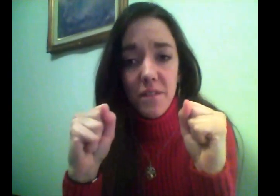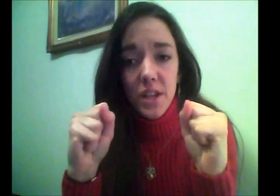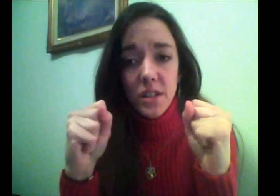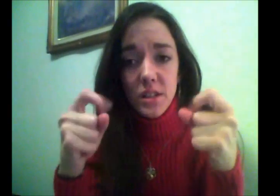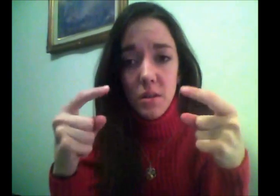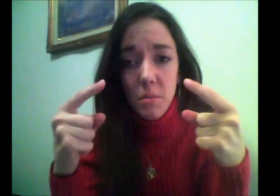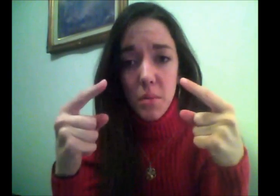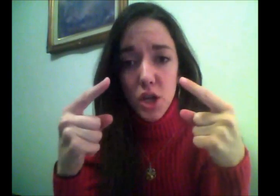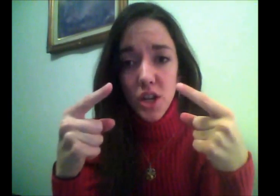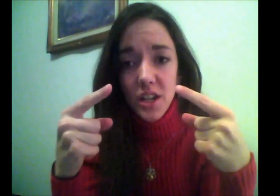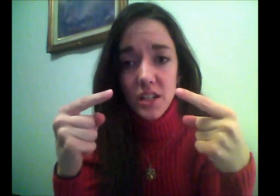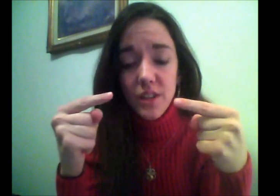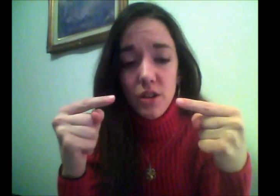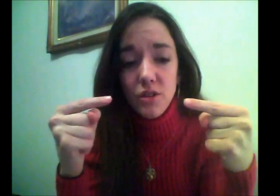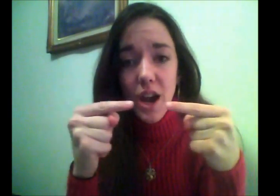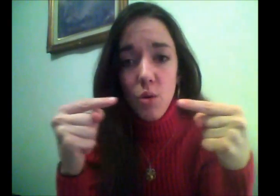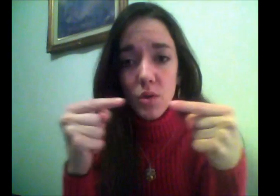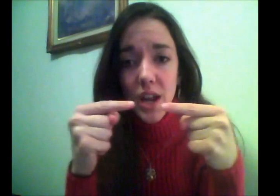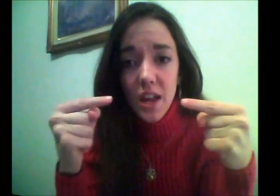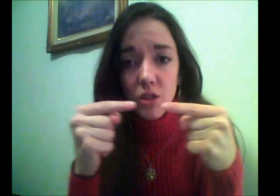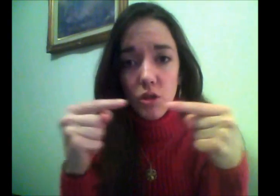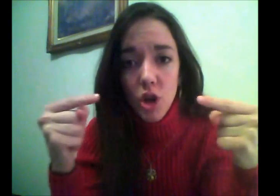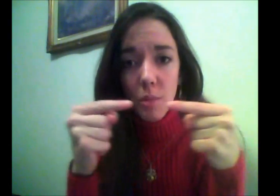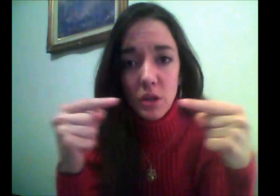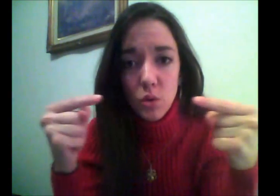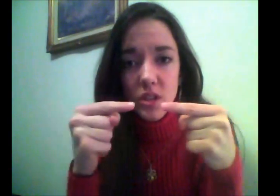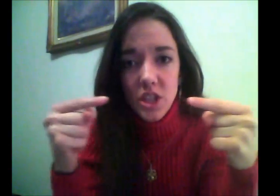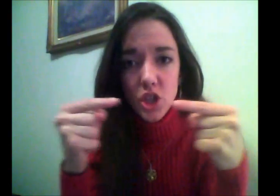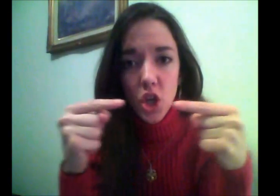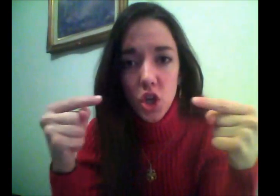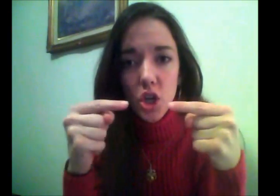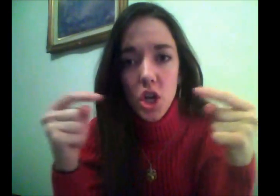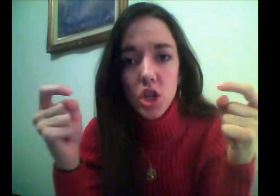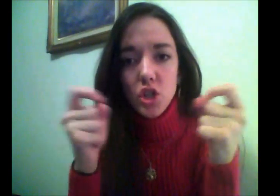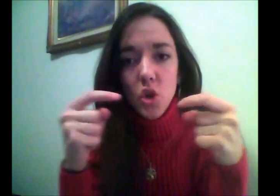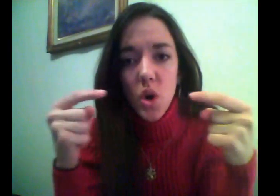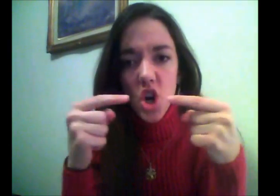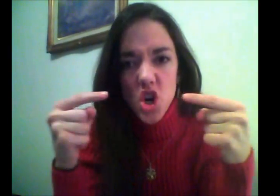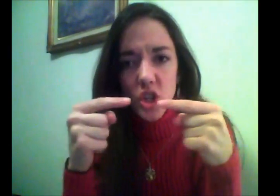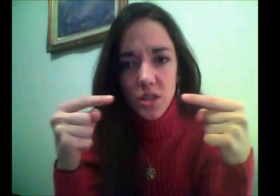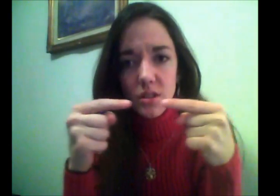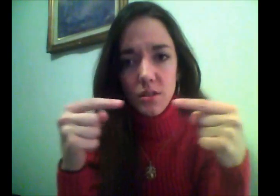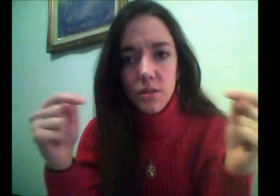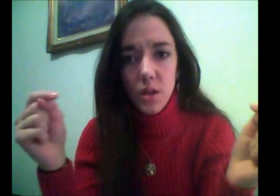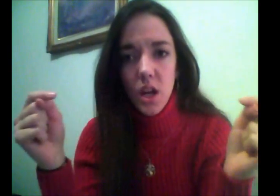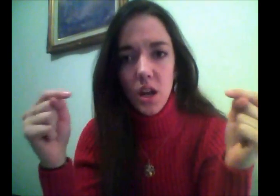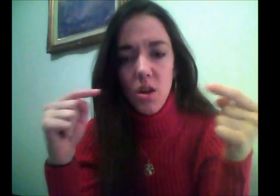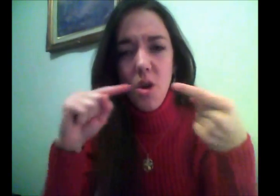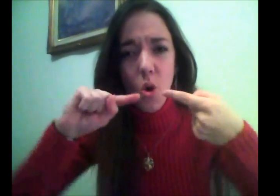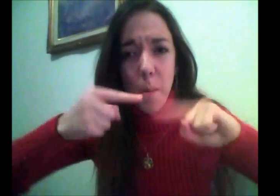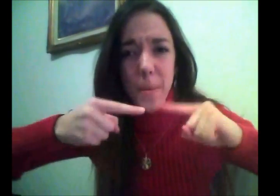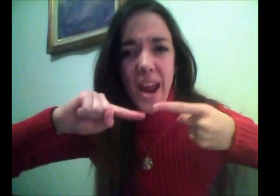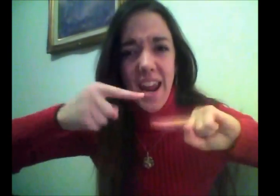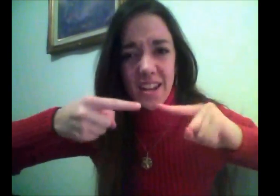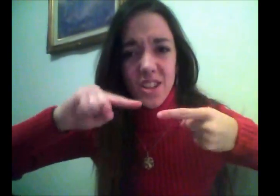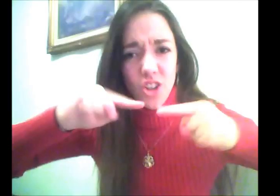fist, but your index fingers are out and they're coming towards each other, so it hurts. Okay. Or pain. Does it